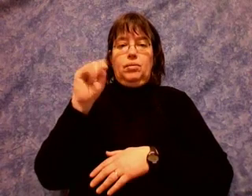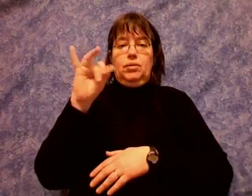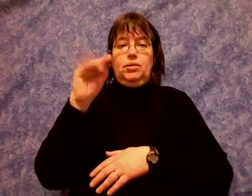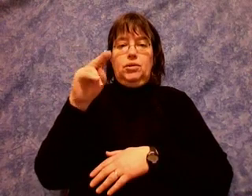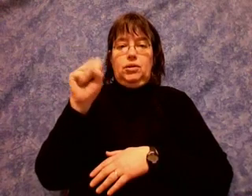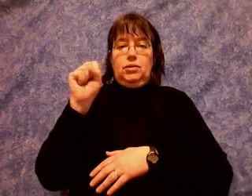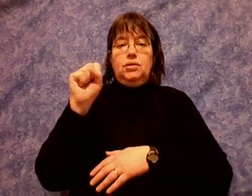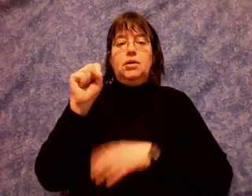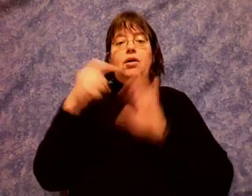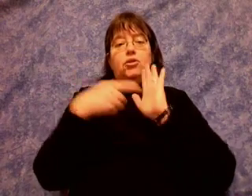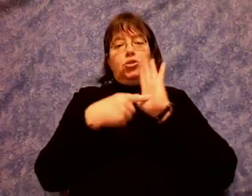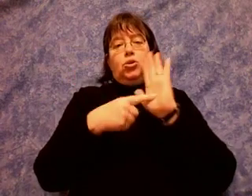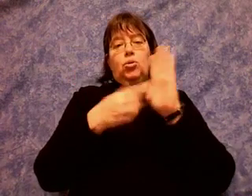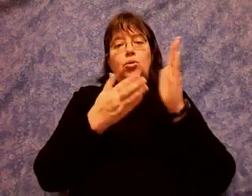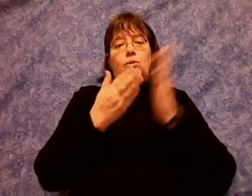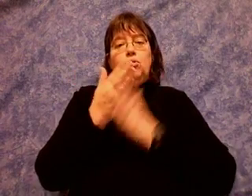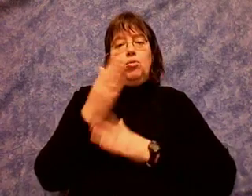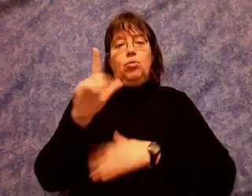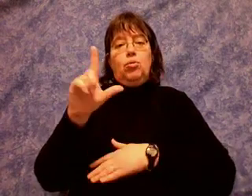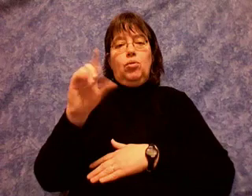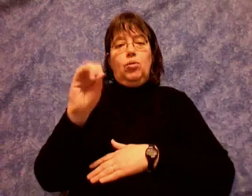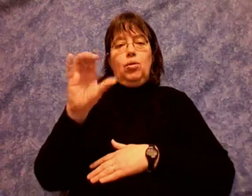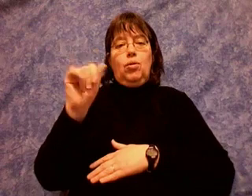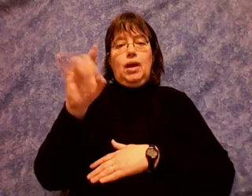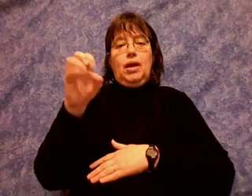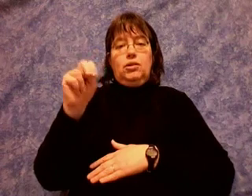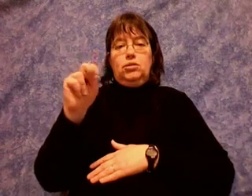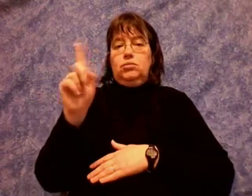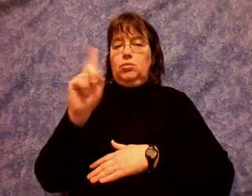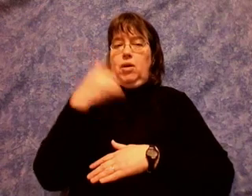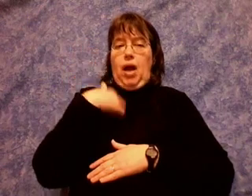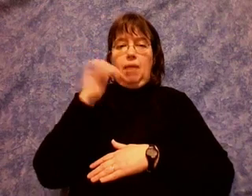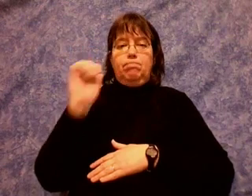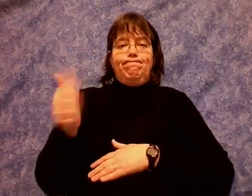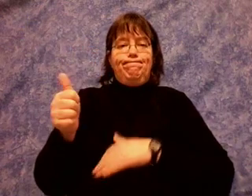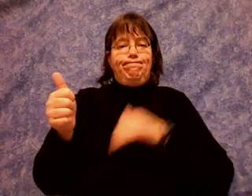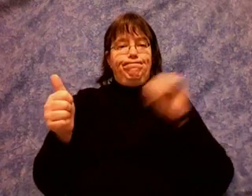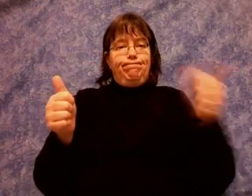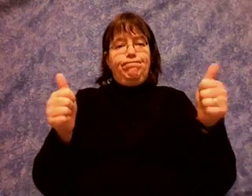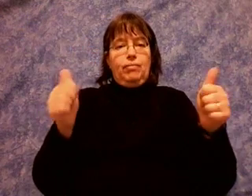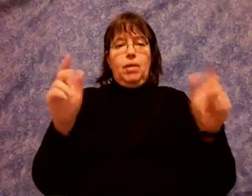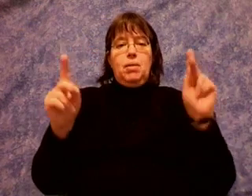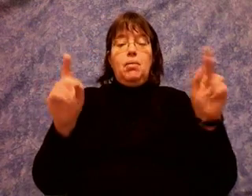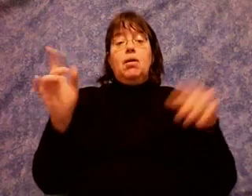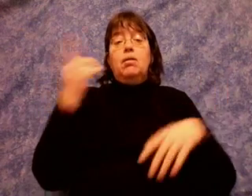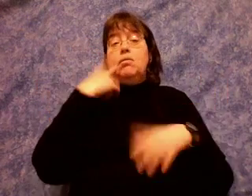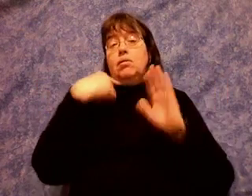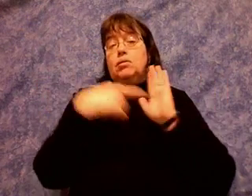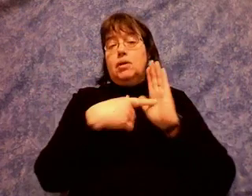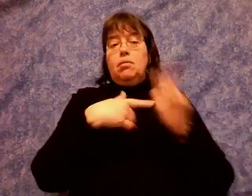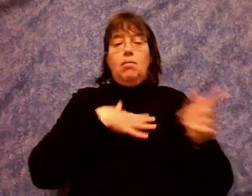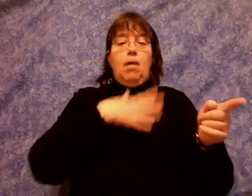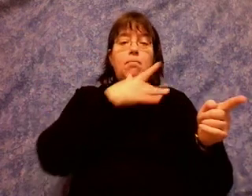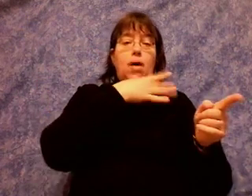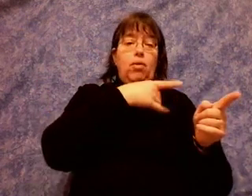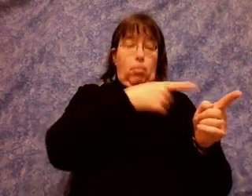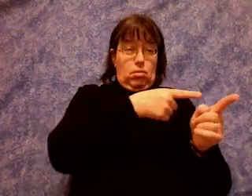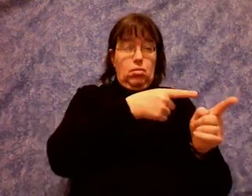it has prepositions, but often they're shown through location, basically where I place the sign or the